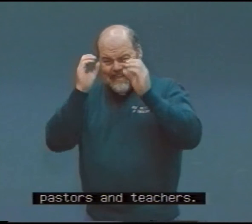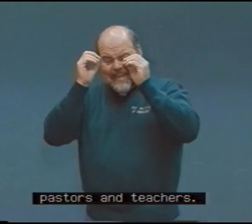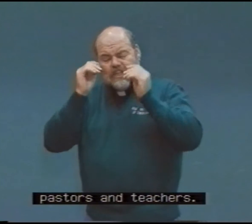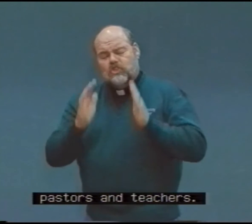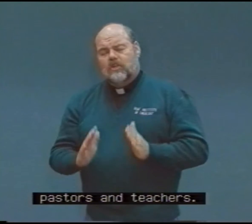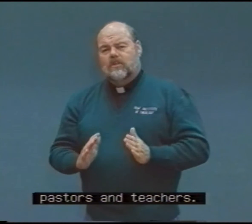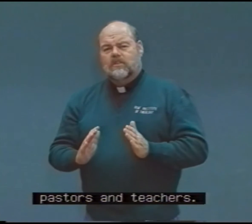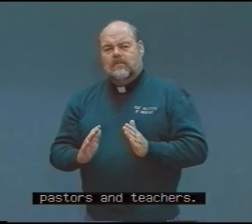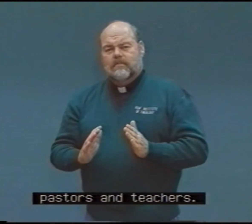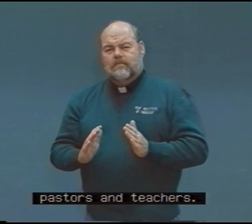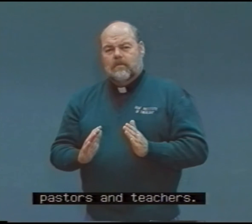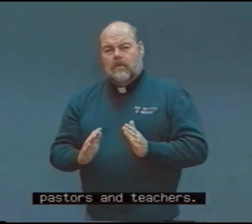pastors, and teachers.